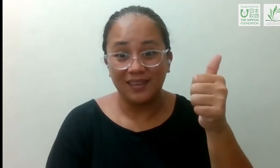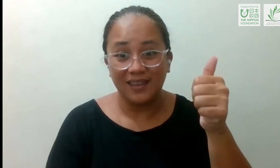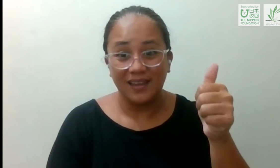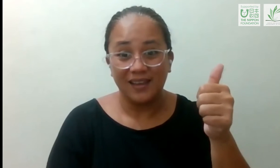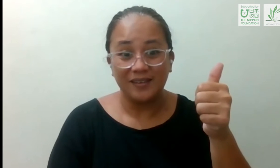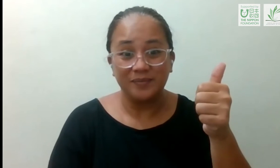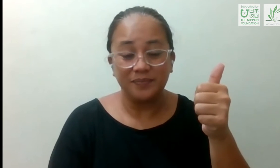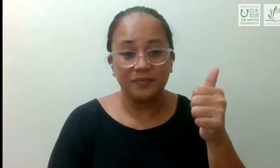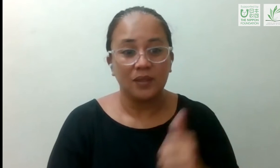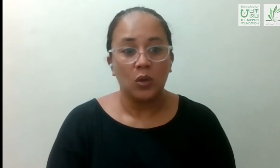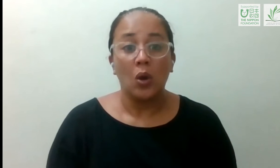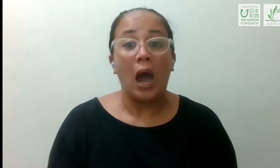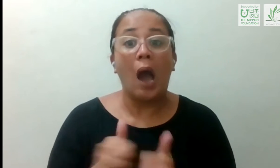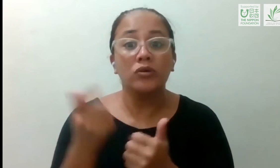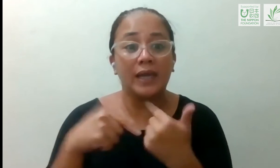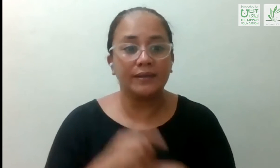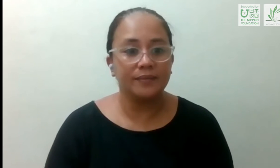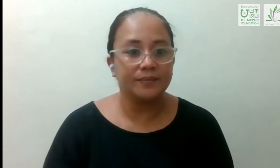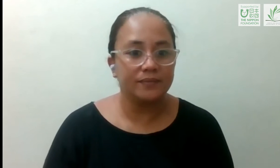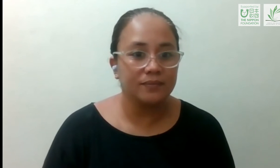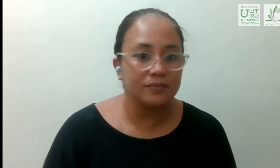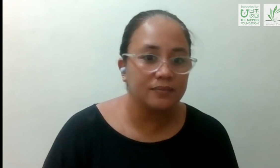Okay, so we would sign